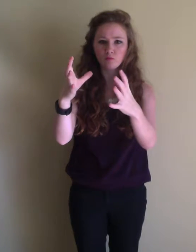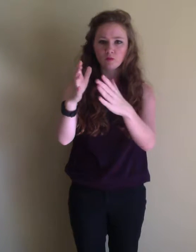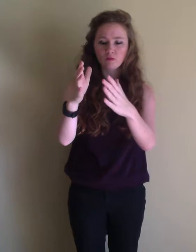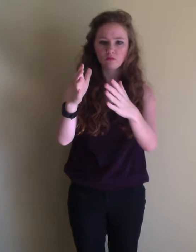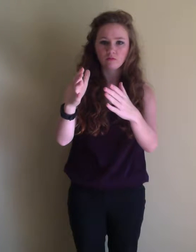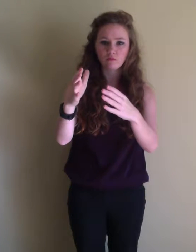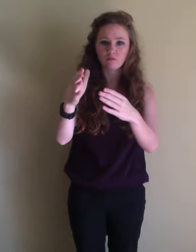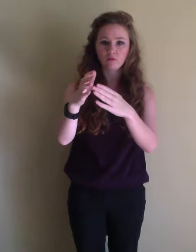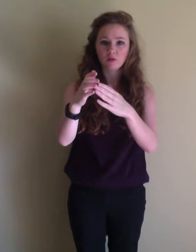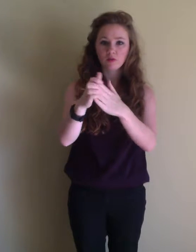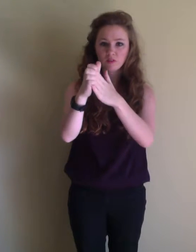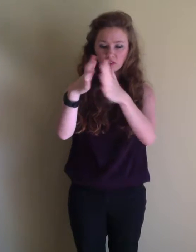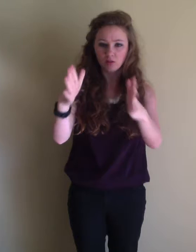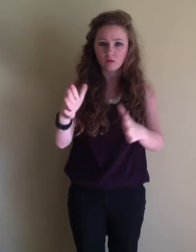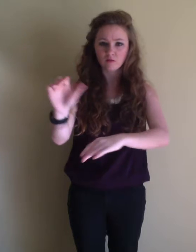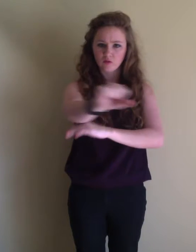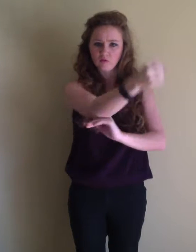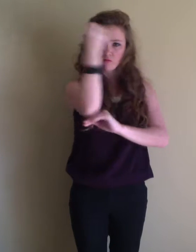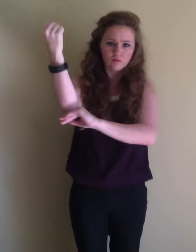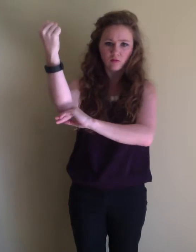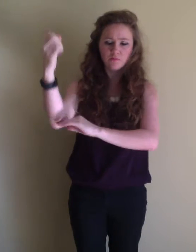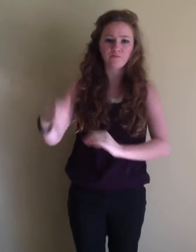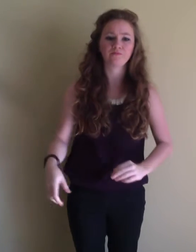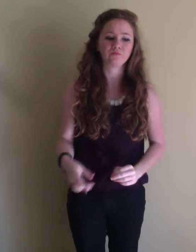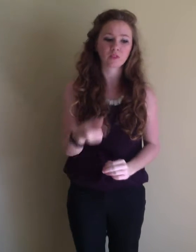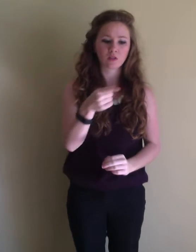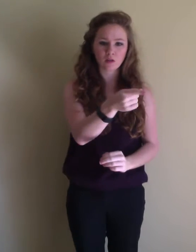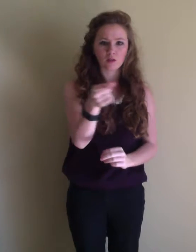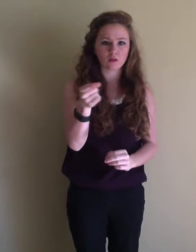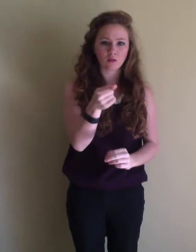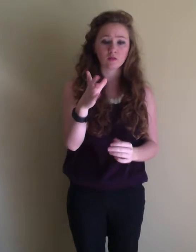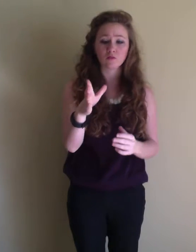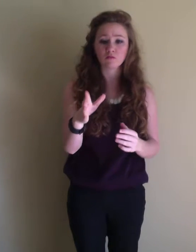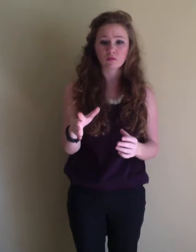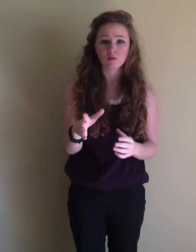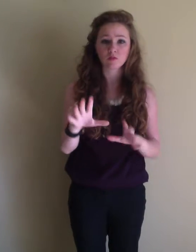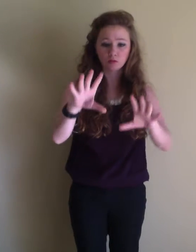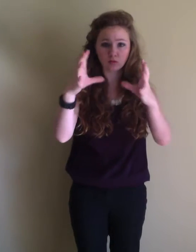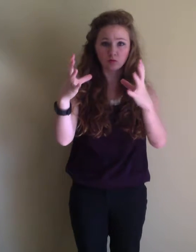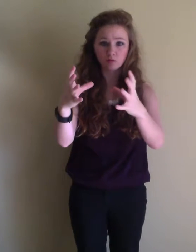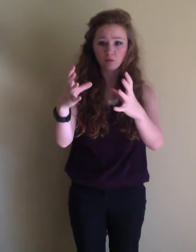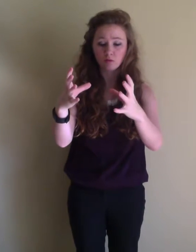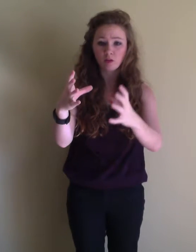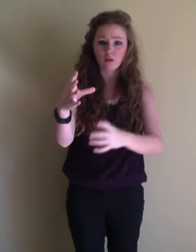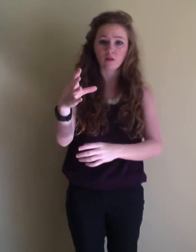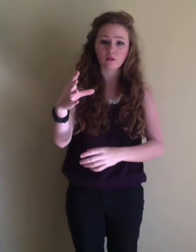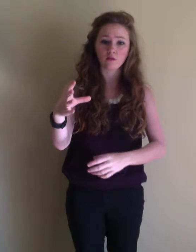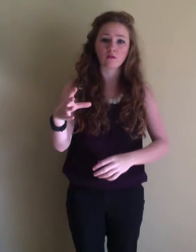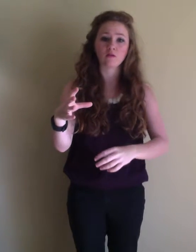leading the protests, leading the attacks, leading the tarring and feathering. So these were patriots opposed to the British government. Number